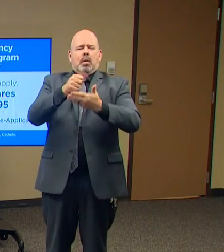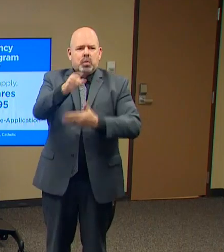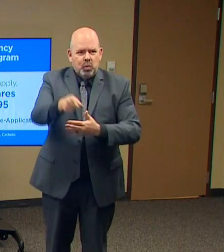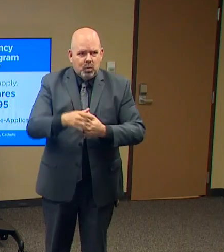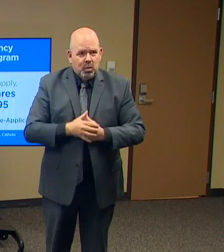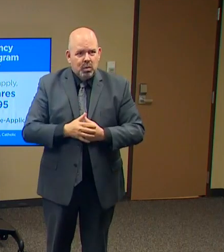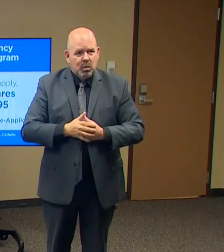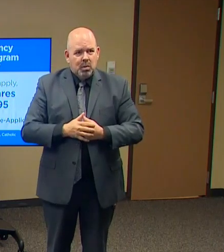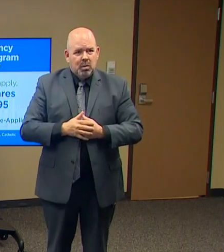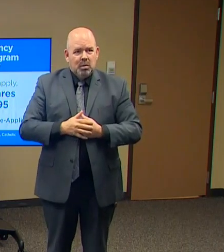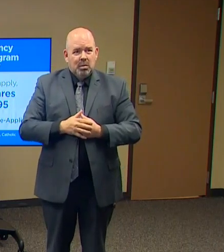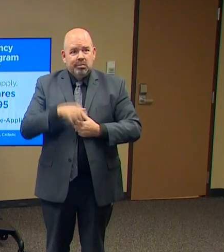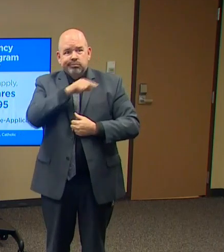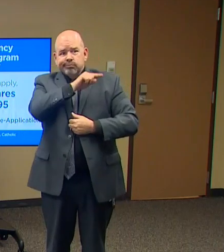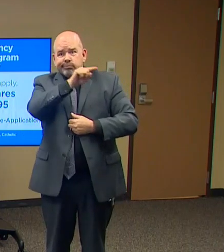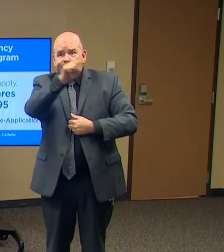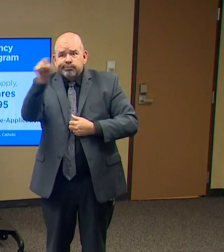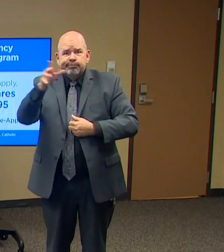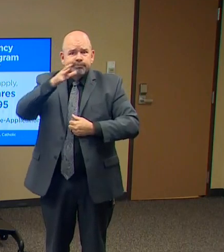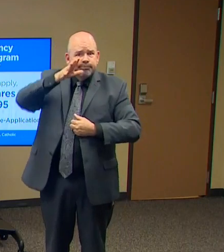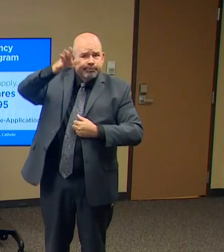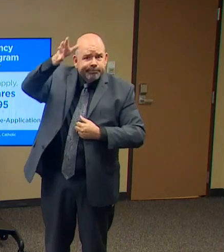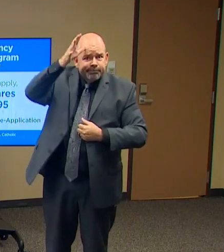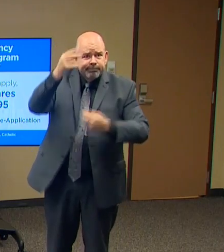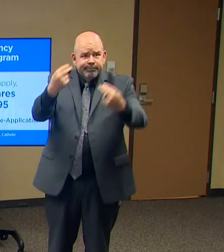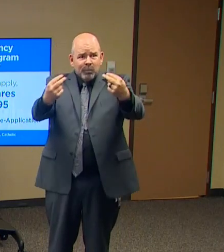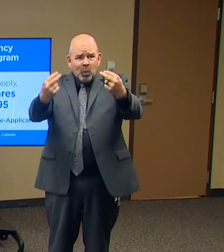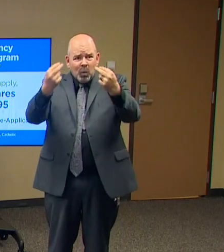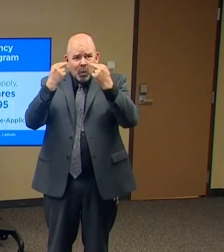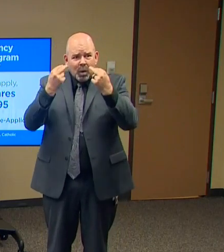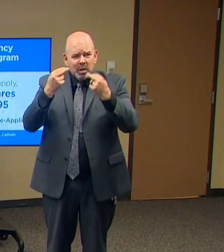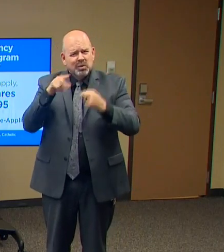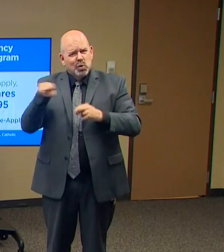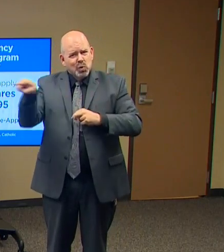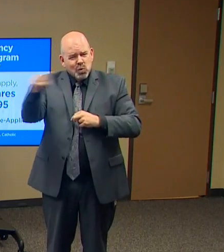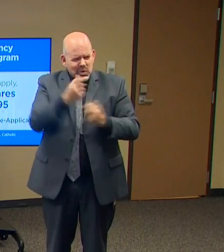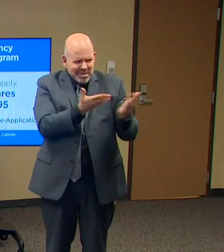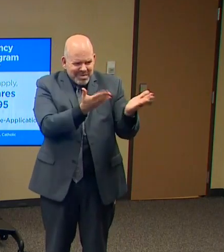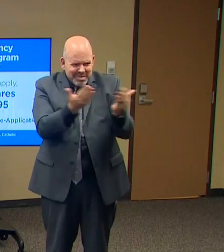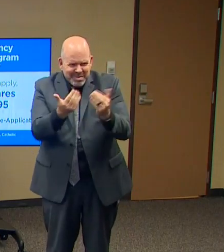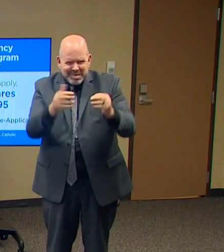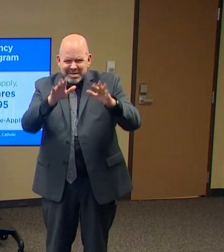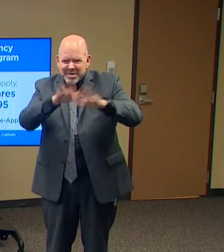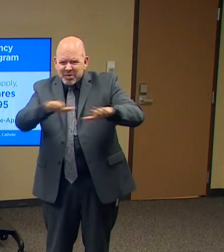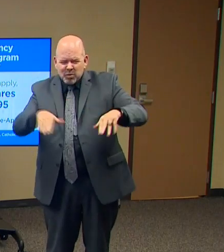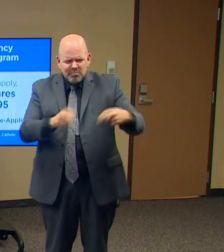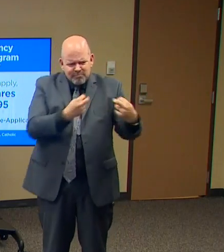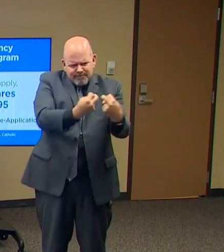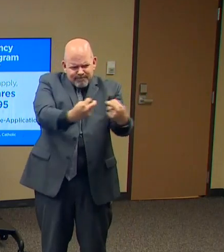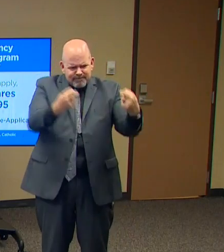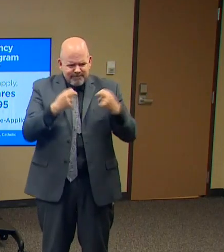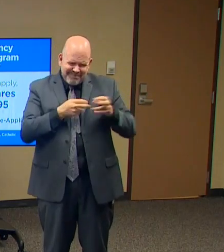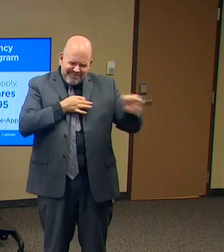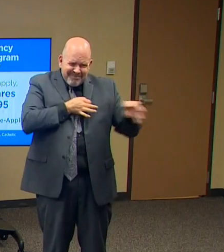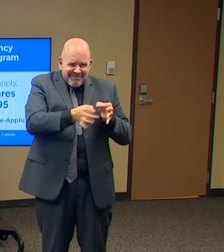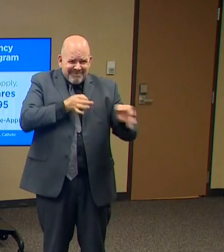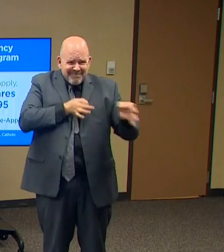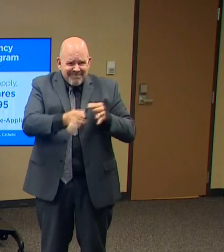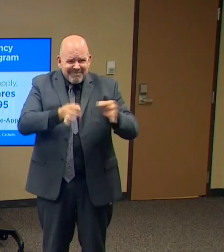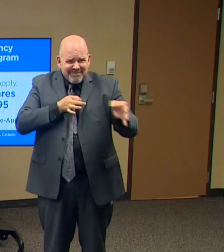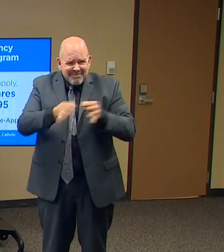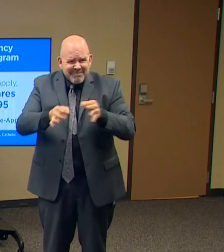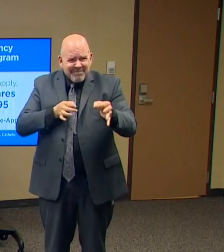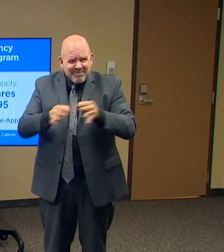I don't question anybody's common sense, especially not any mama's common sense. But these doctors have trained their entire adult life